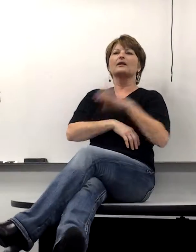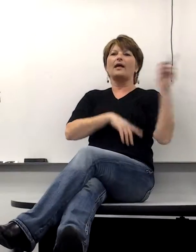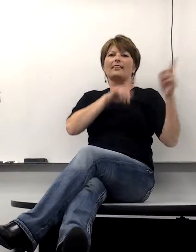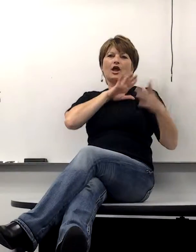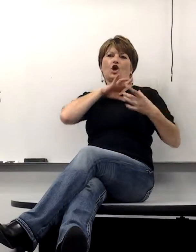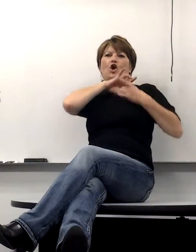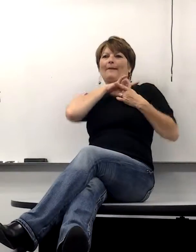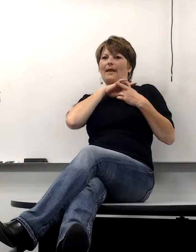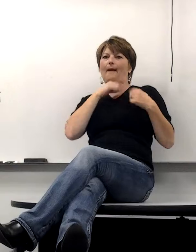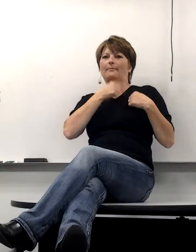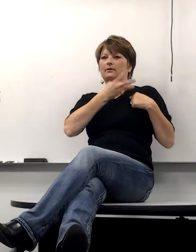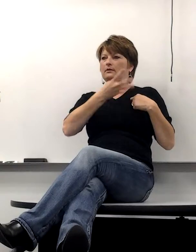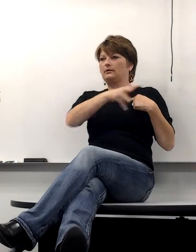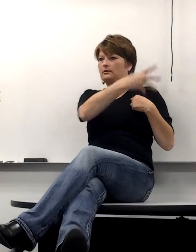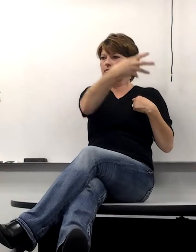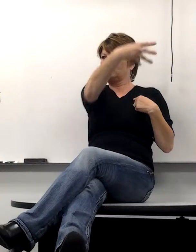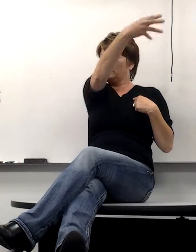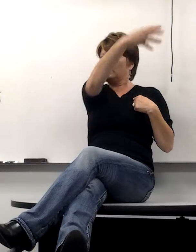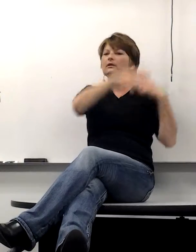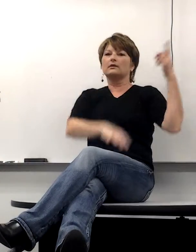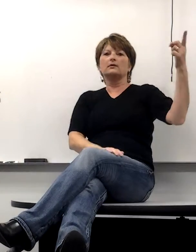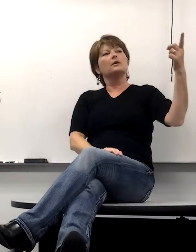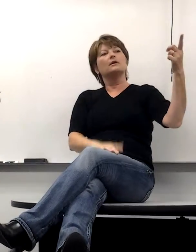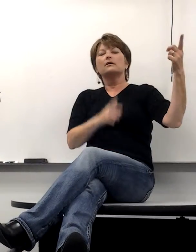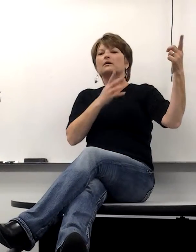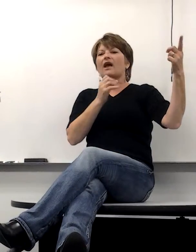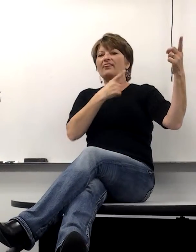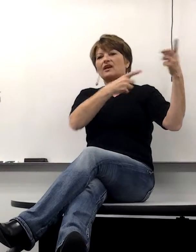lunch. I'm sitting up with my legs up,